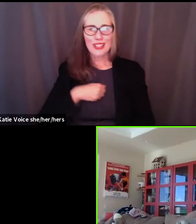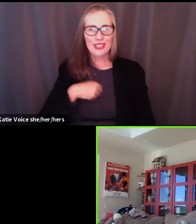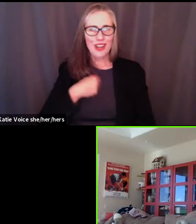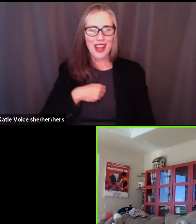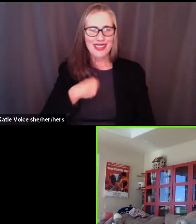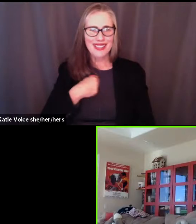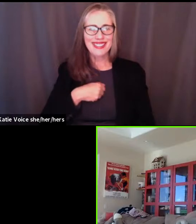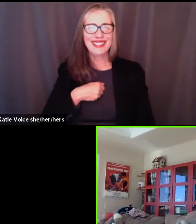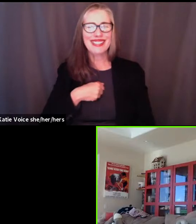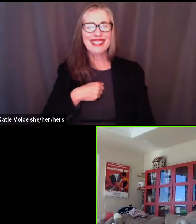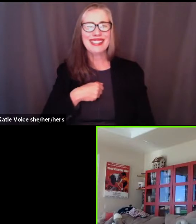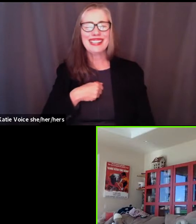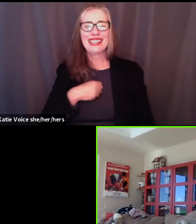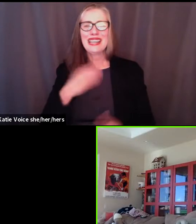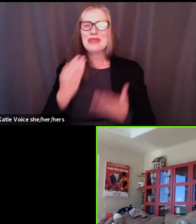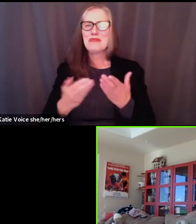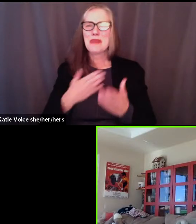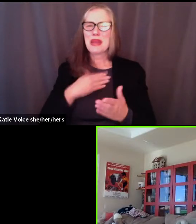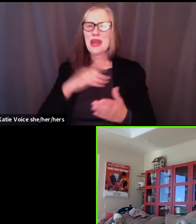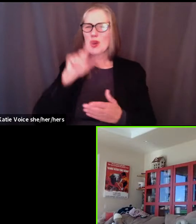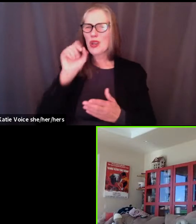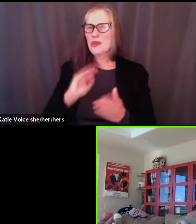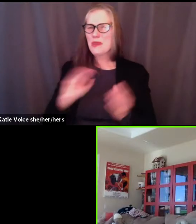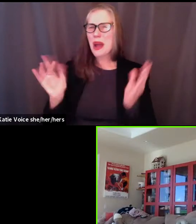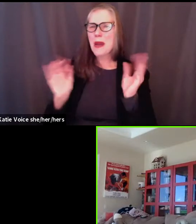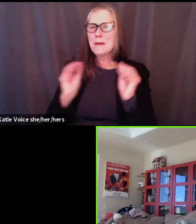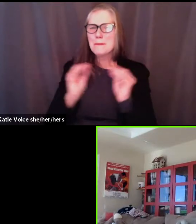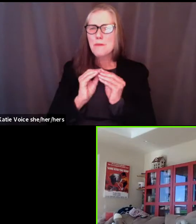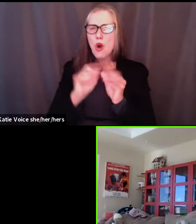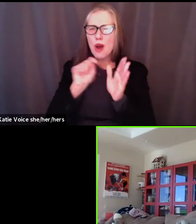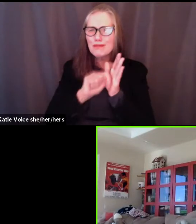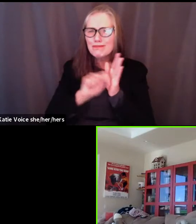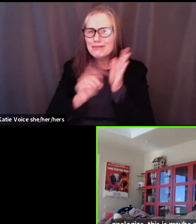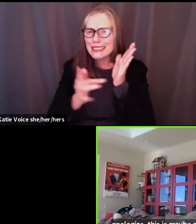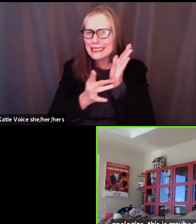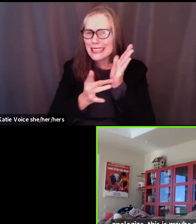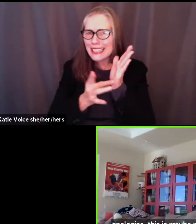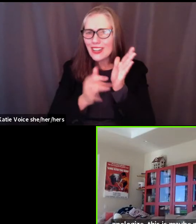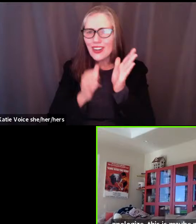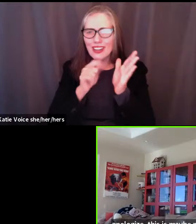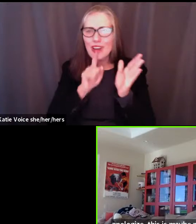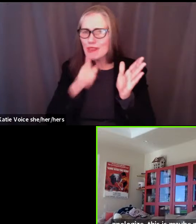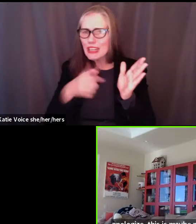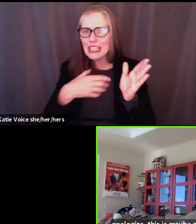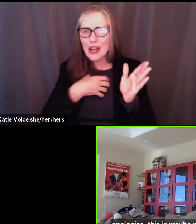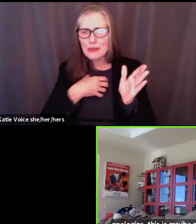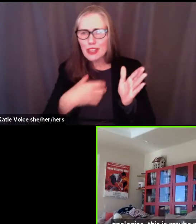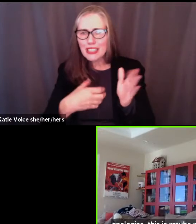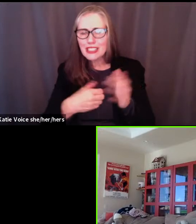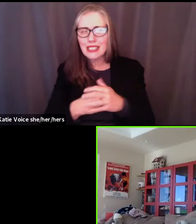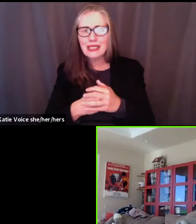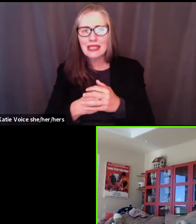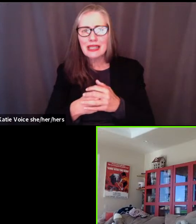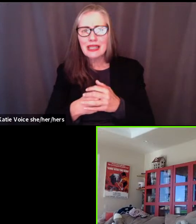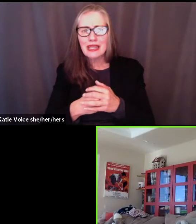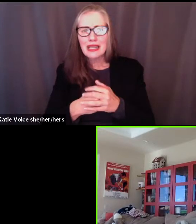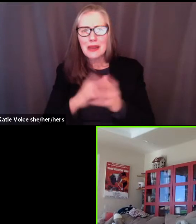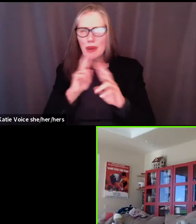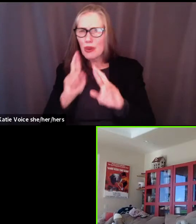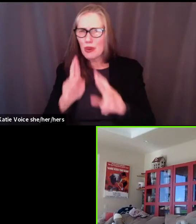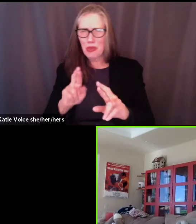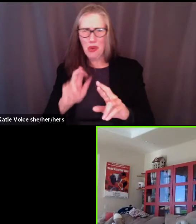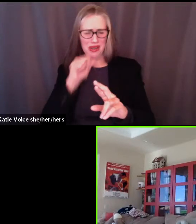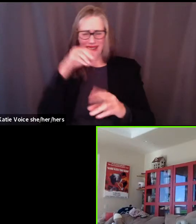more of a technical question than an objection. But the report is not in the packet. Is there a